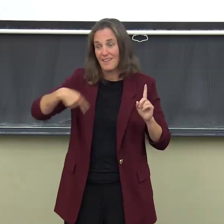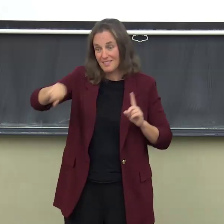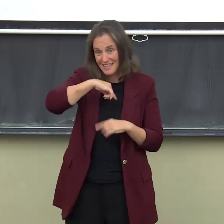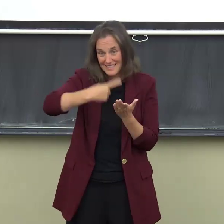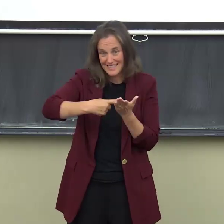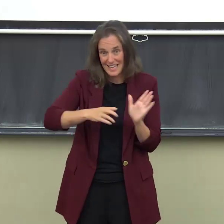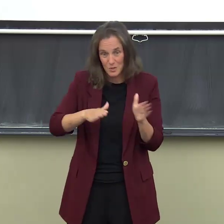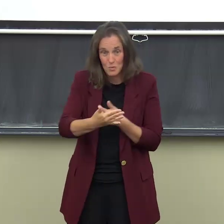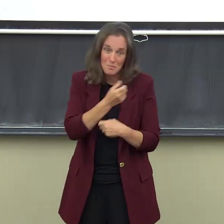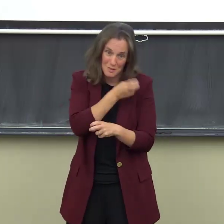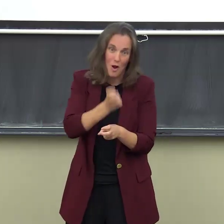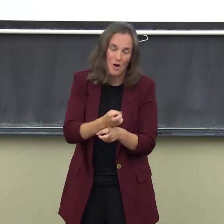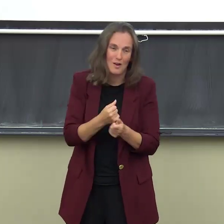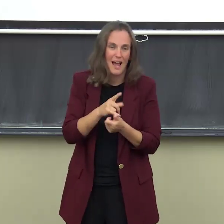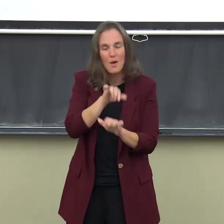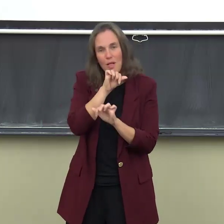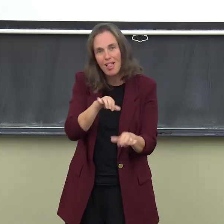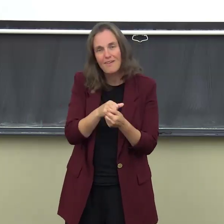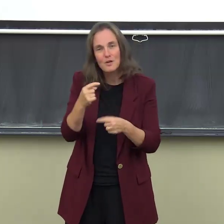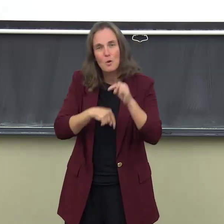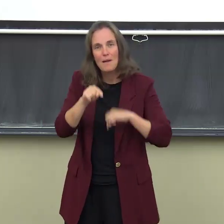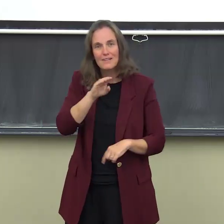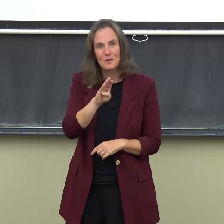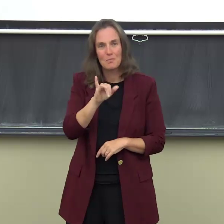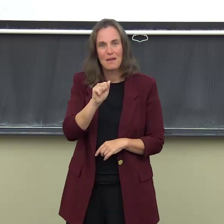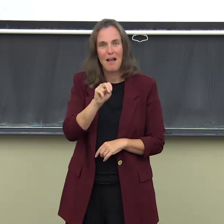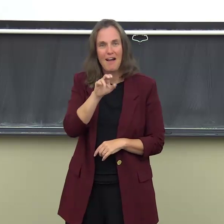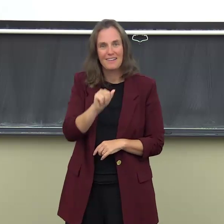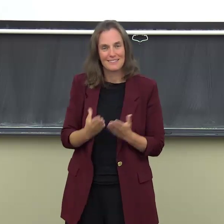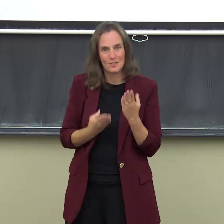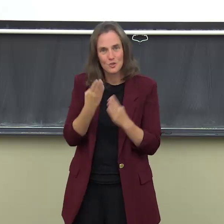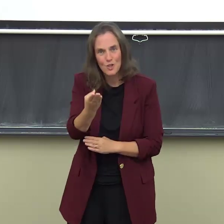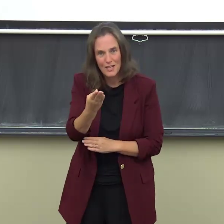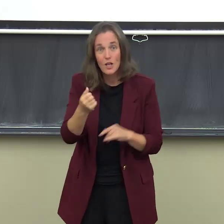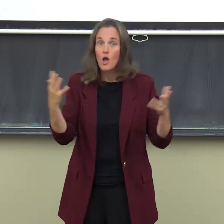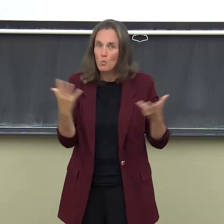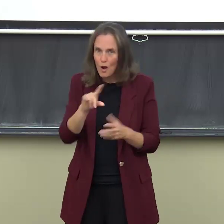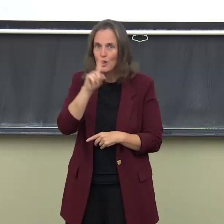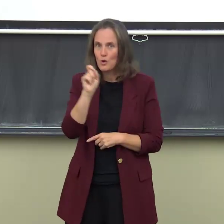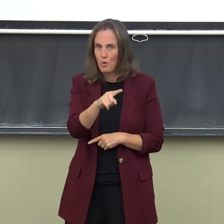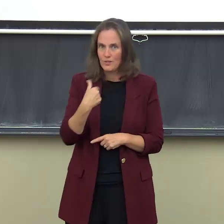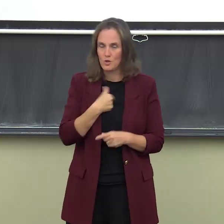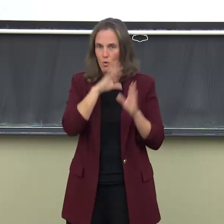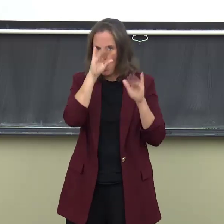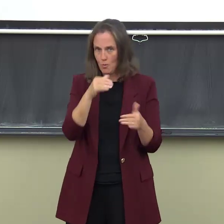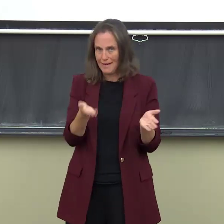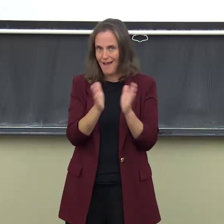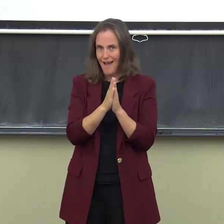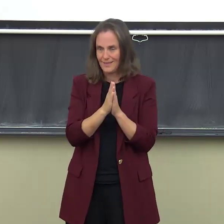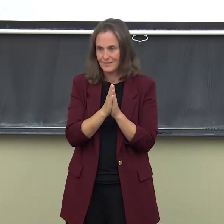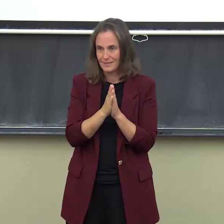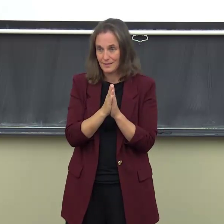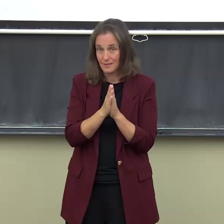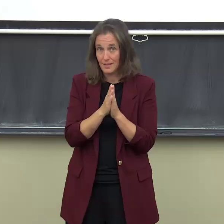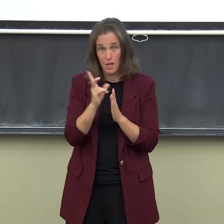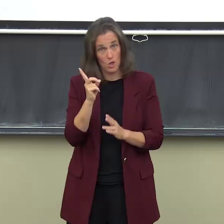And I'd love to go back to Bianca's suggestion. What are the questions that we are hoping to ask? Do